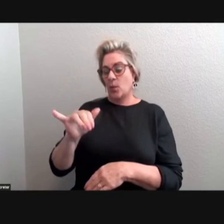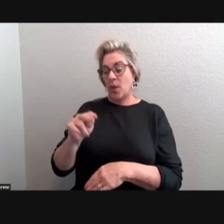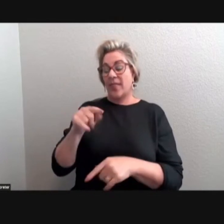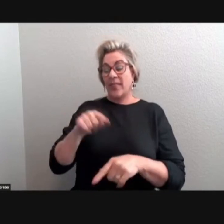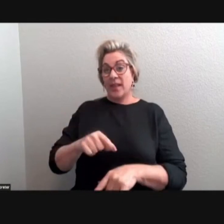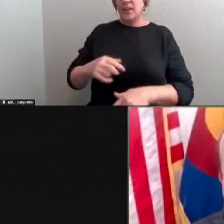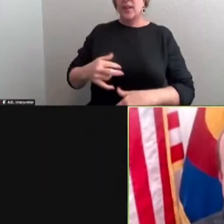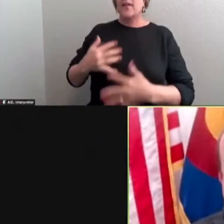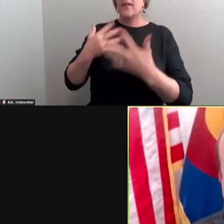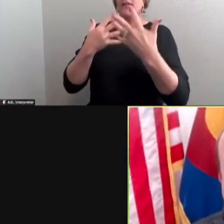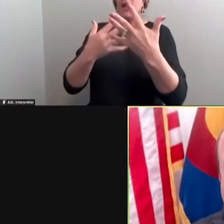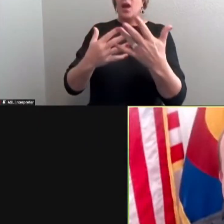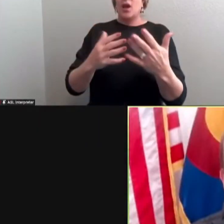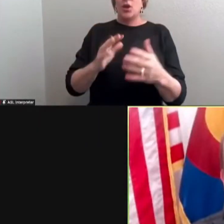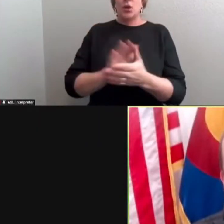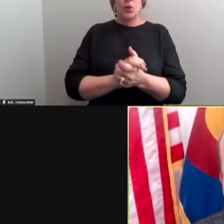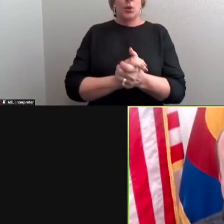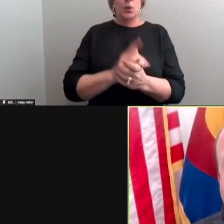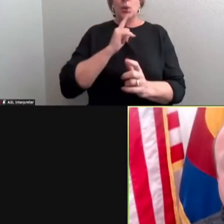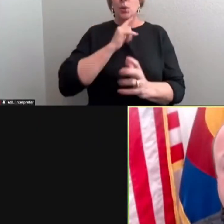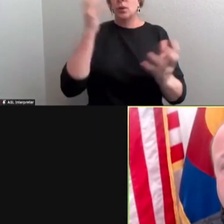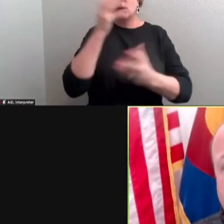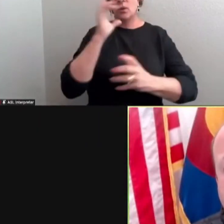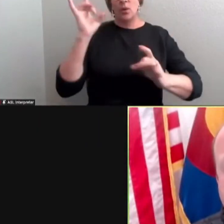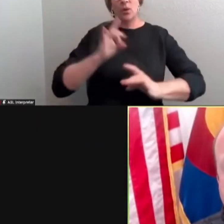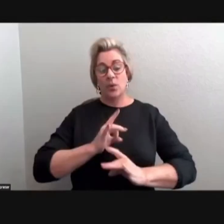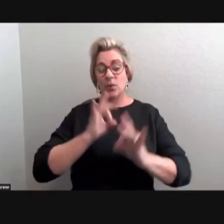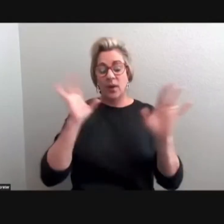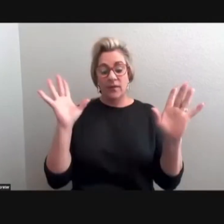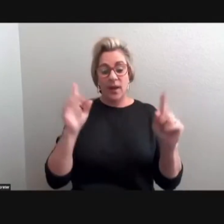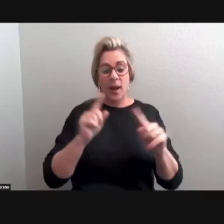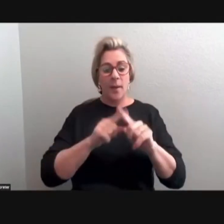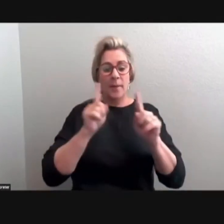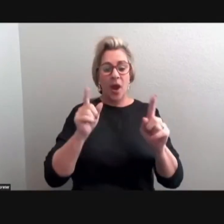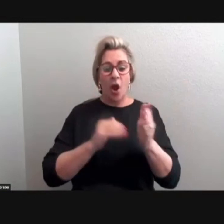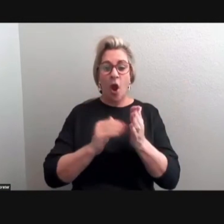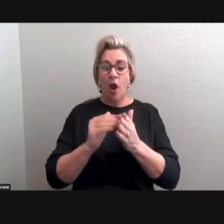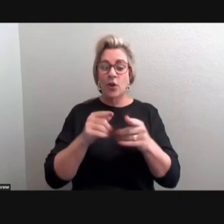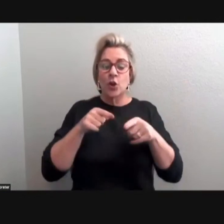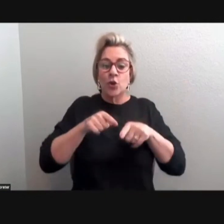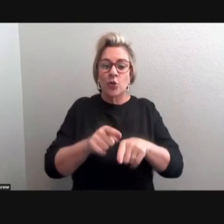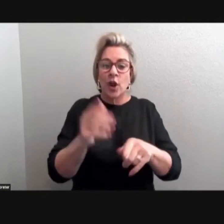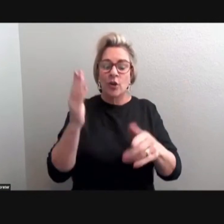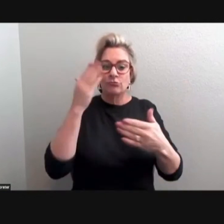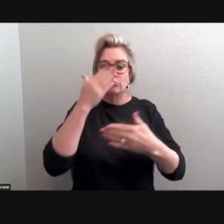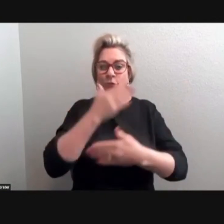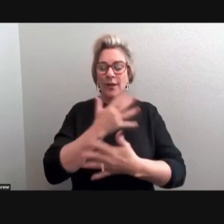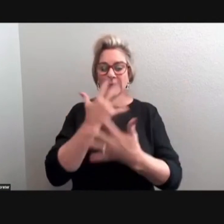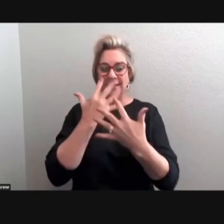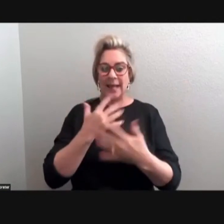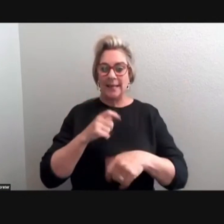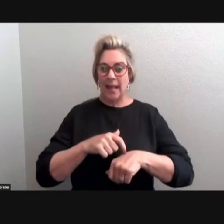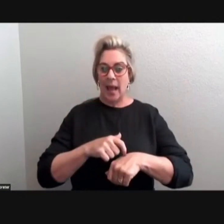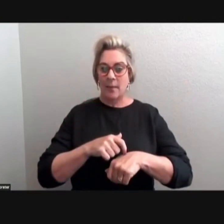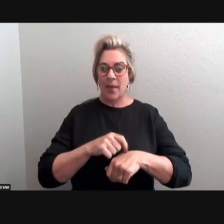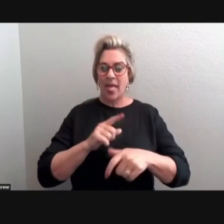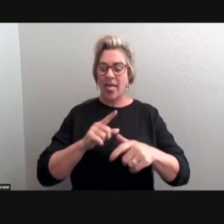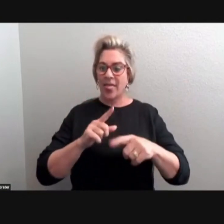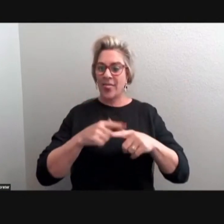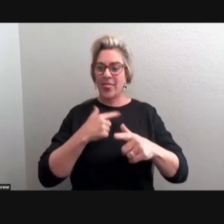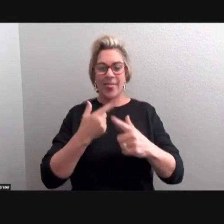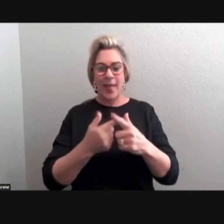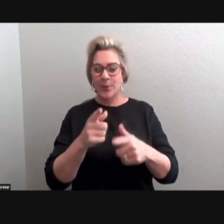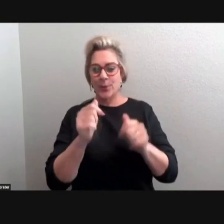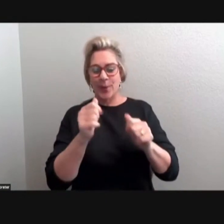was absolutely horrific, but it's often the darkest times that bring out the best in our neighbors